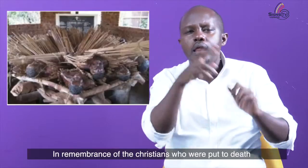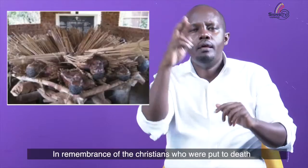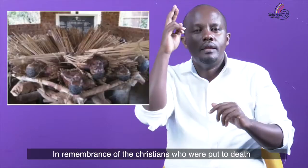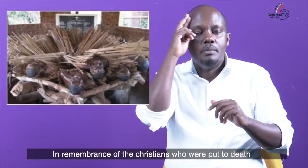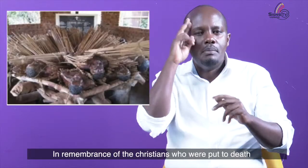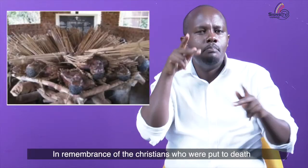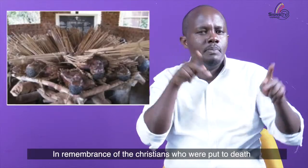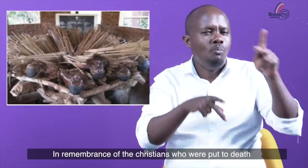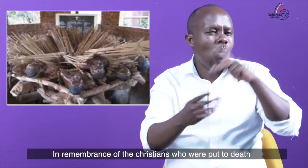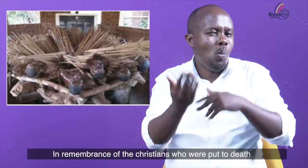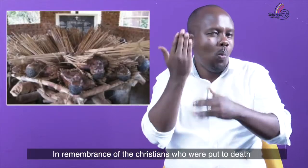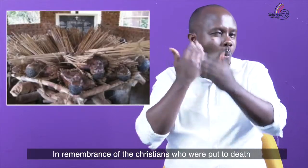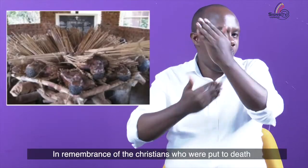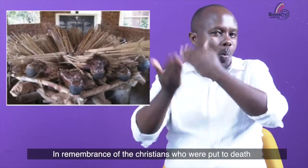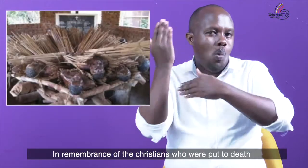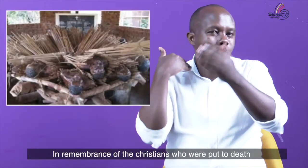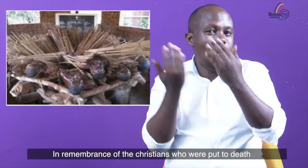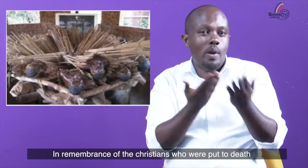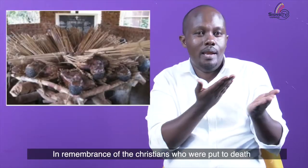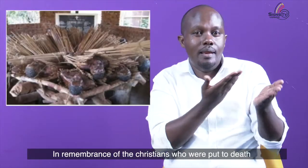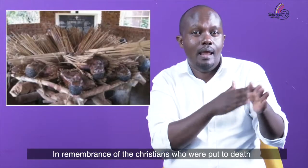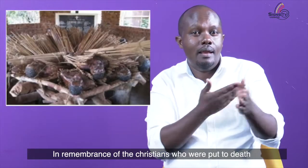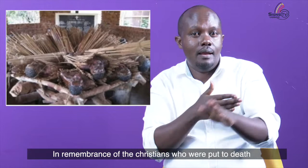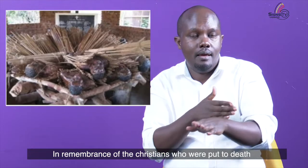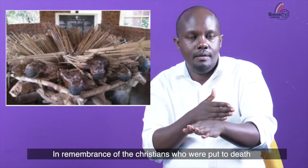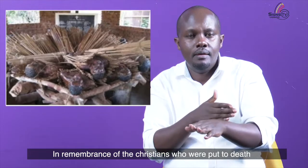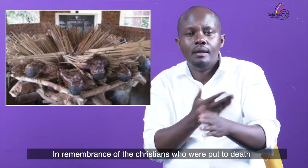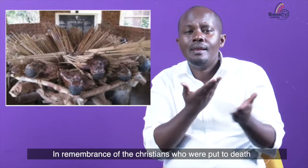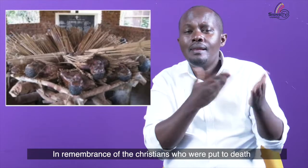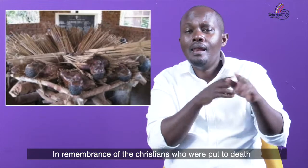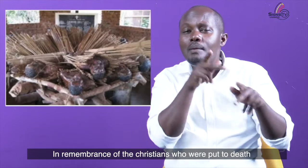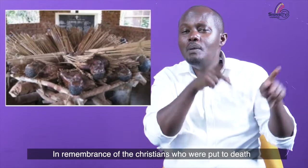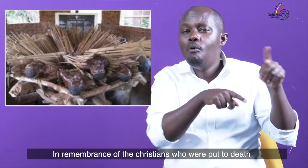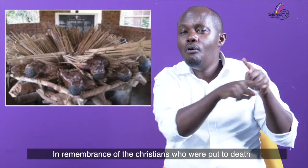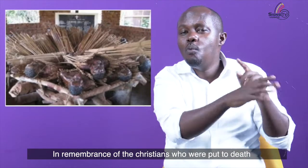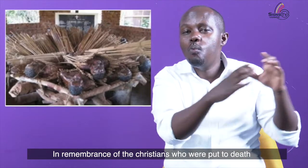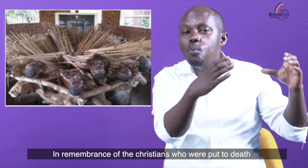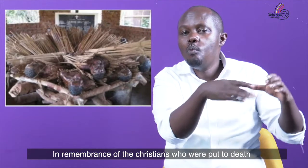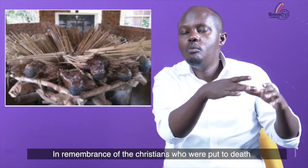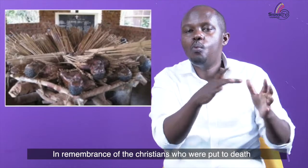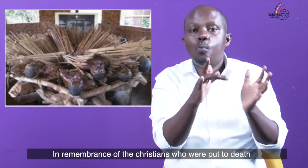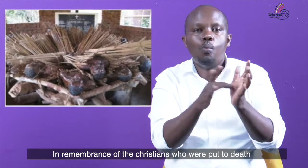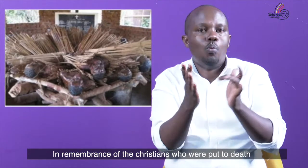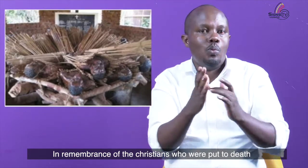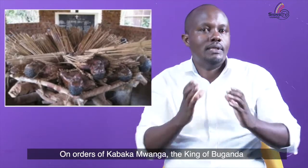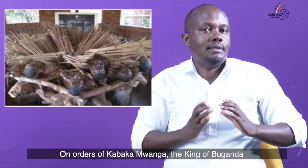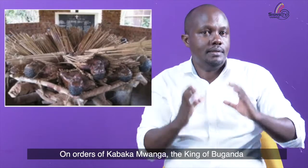in remembrance of the Christians who were put to death on